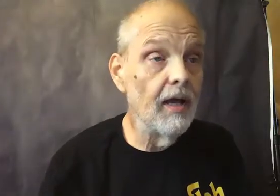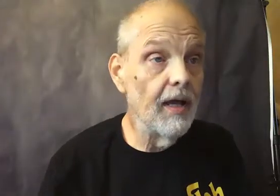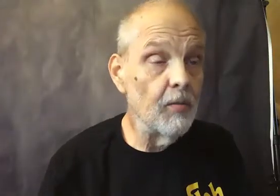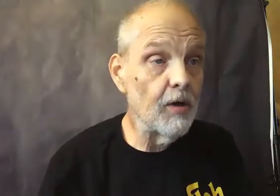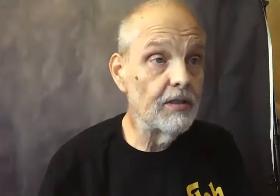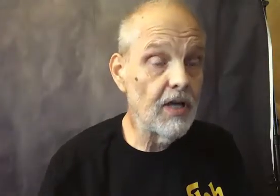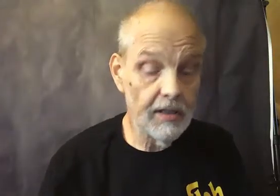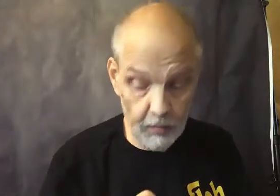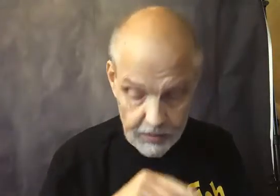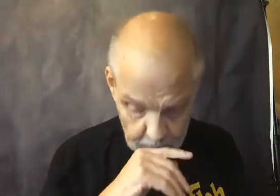In American Sign Language,